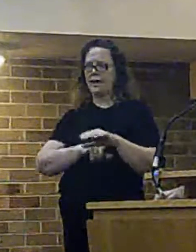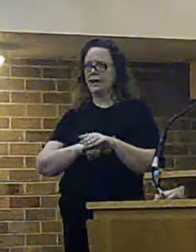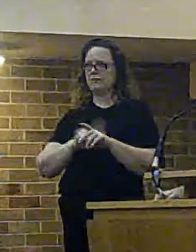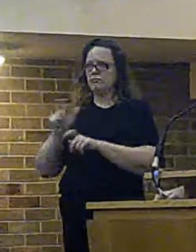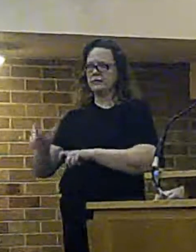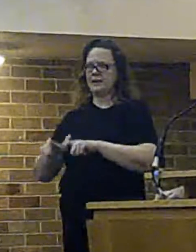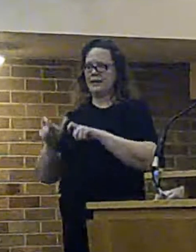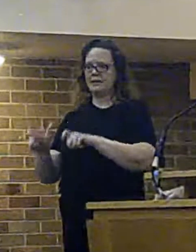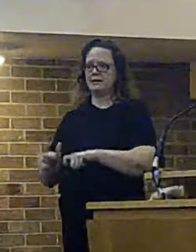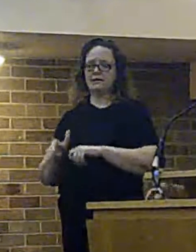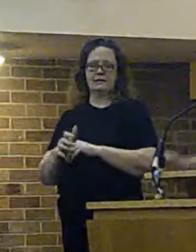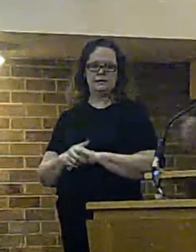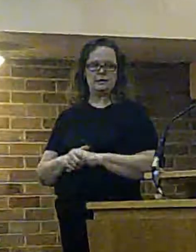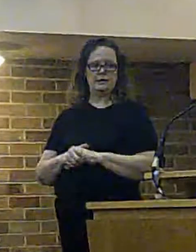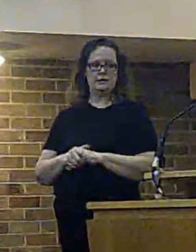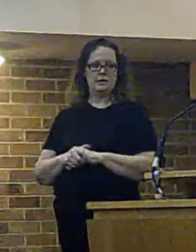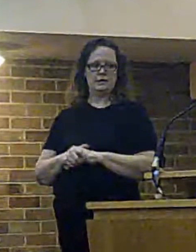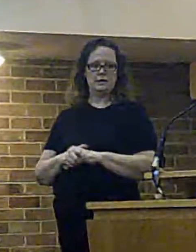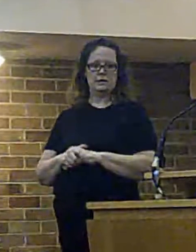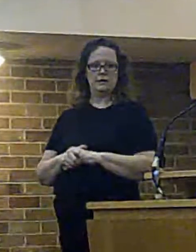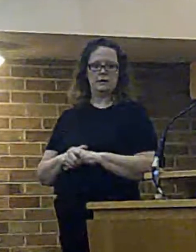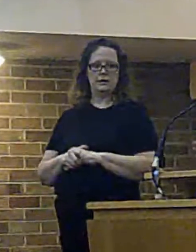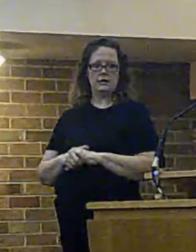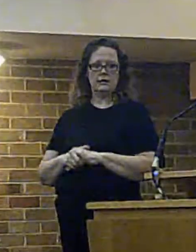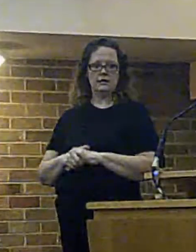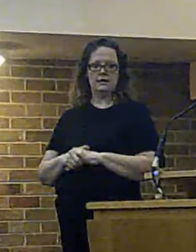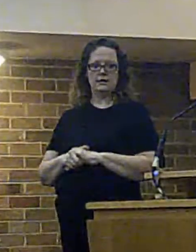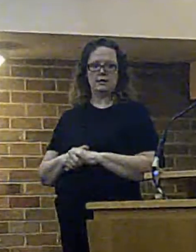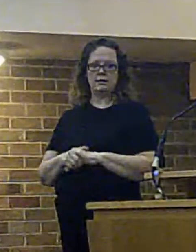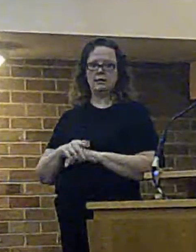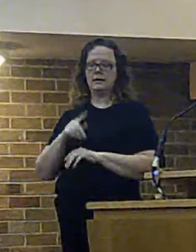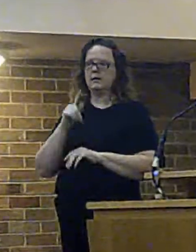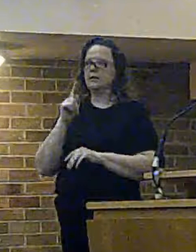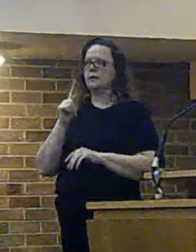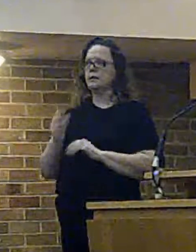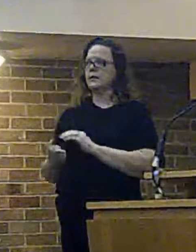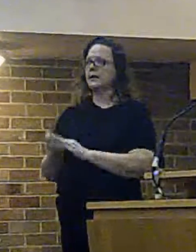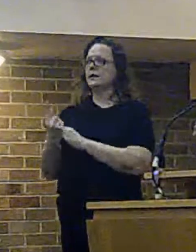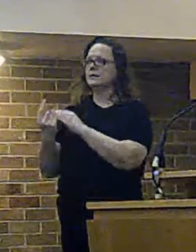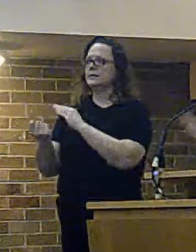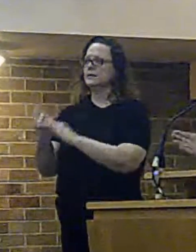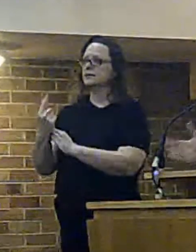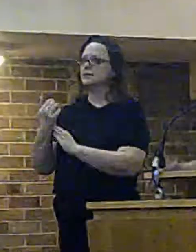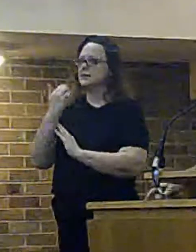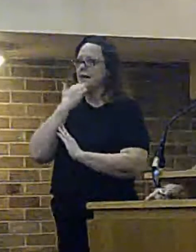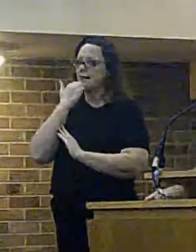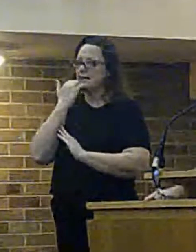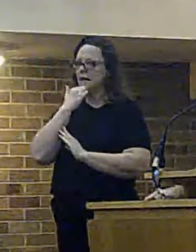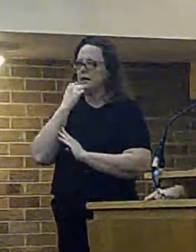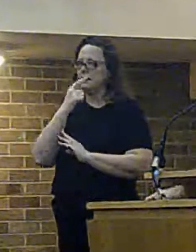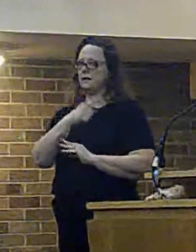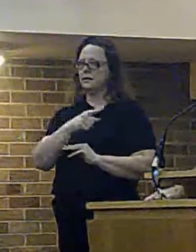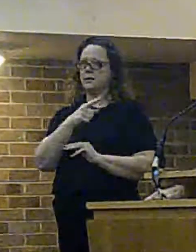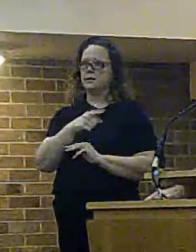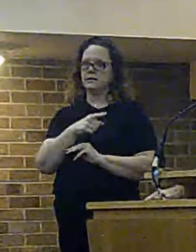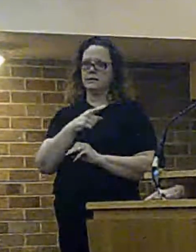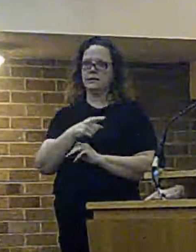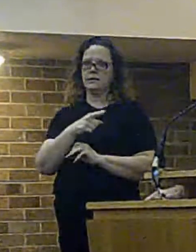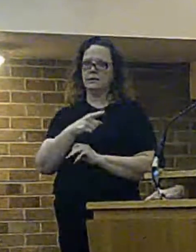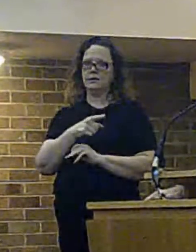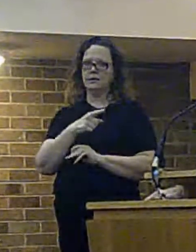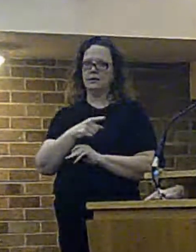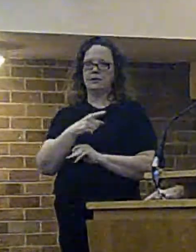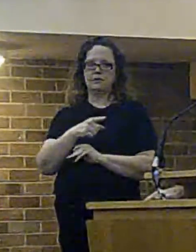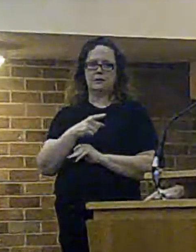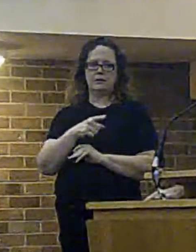In terms of the incident date, and I make the point now because I appreciate once I start getting into the technicalities that this can you can start to